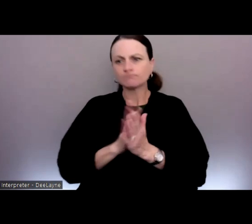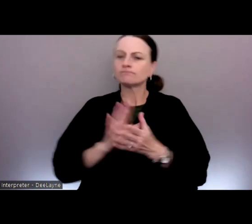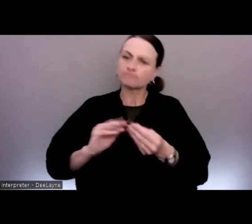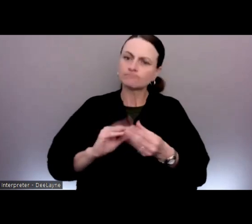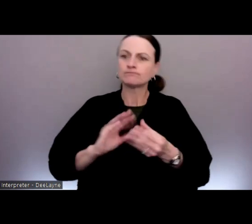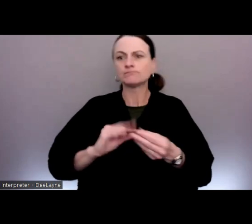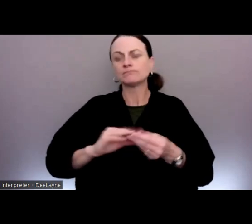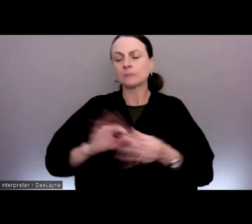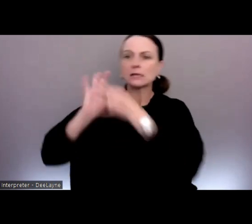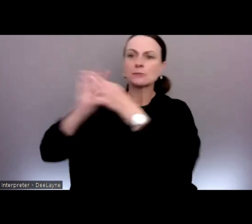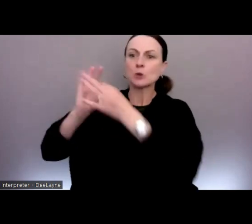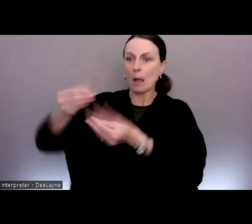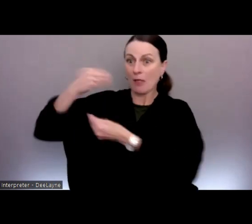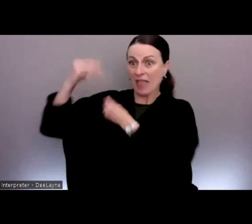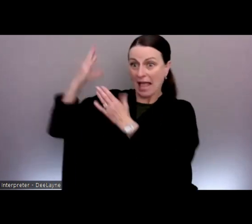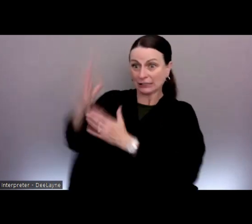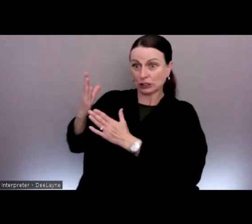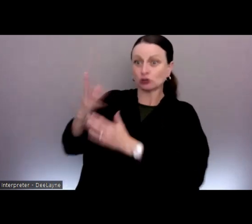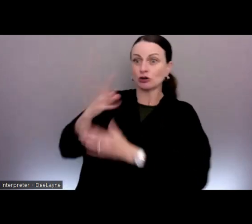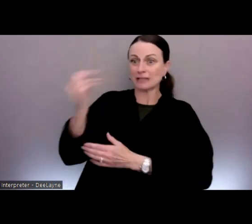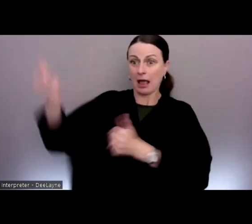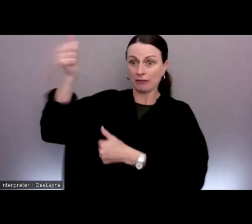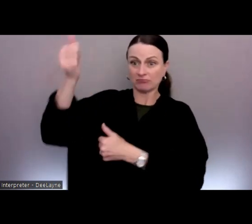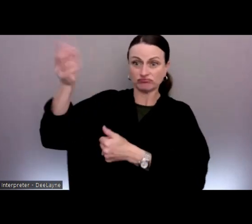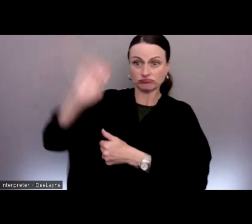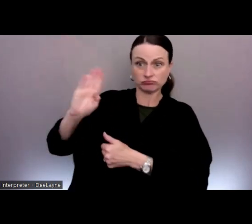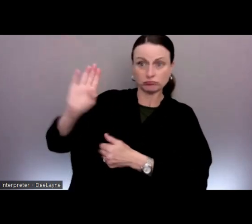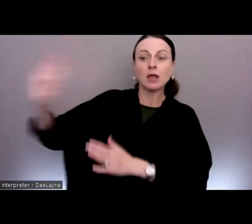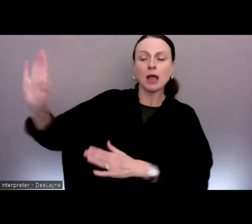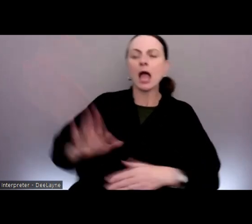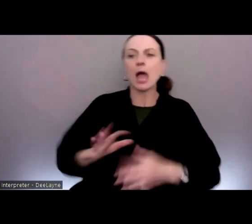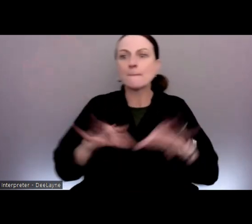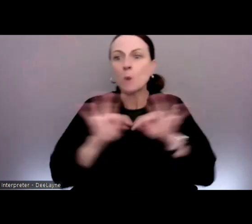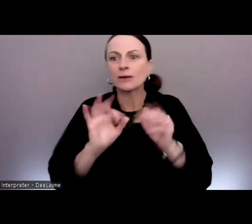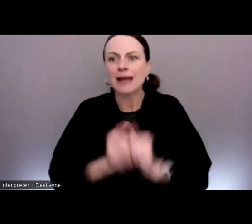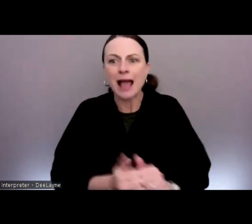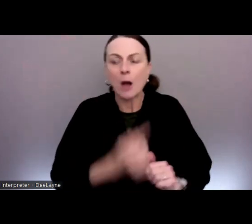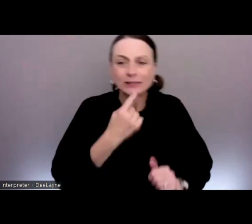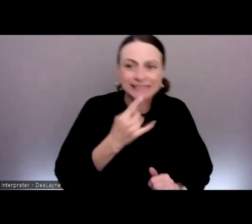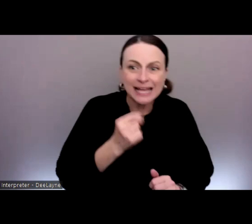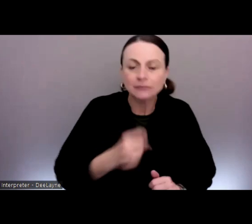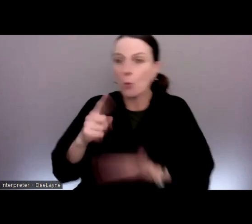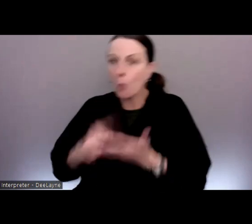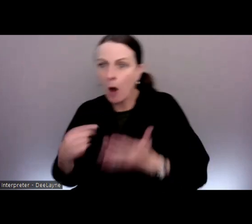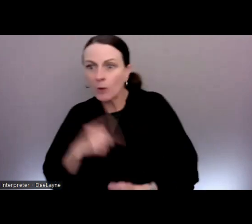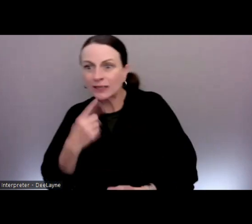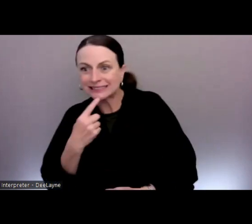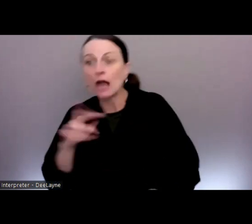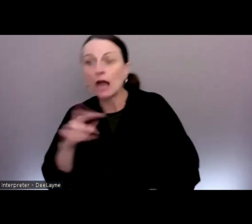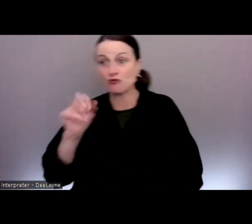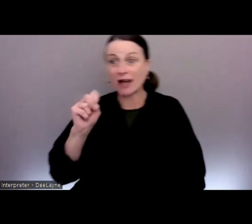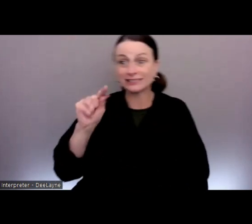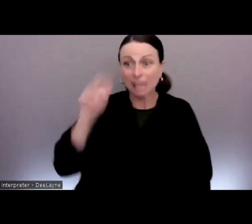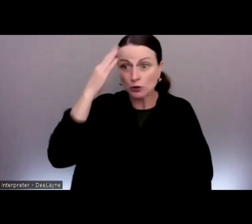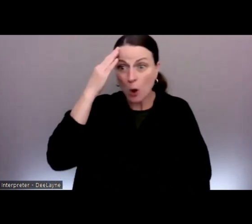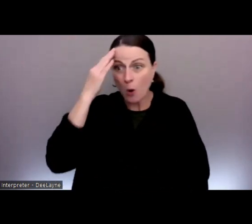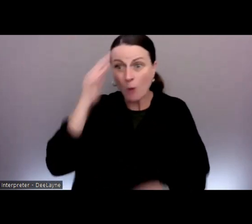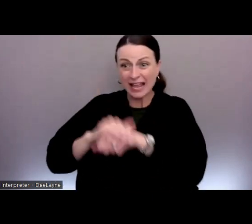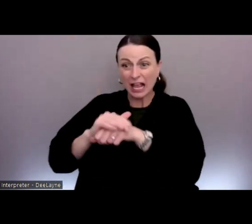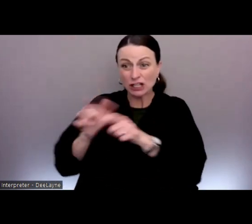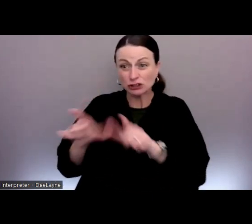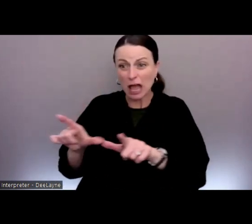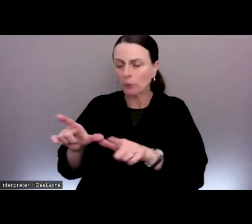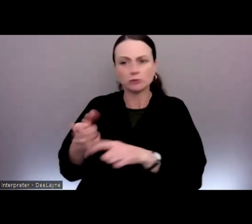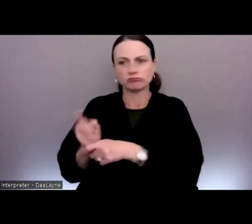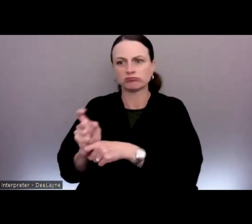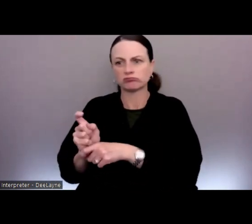Most High. It matters what we say and how we say it. Rasta know that the English language is corrupt, that